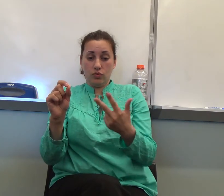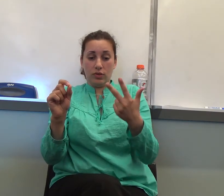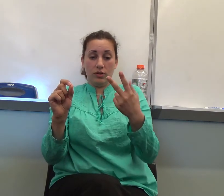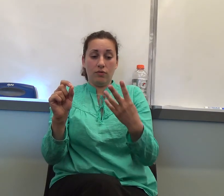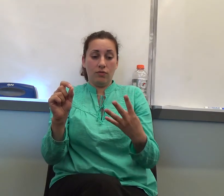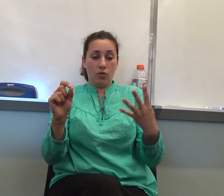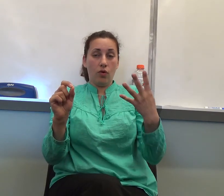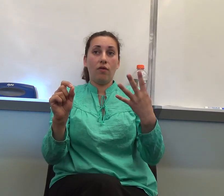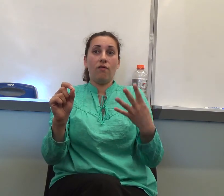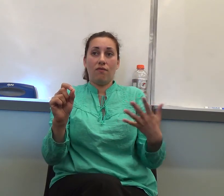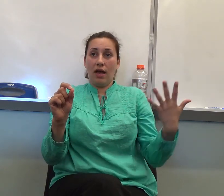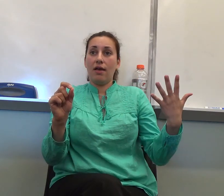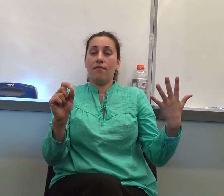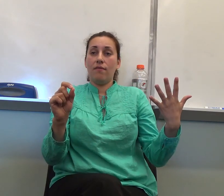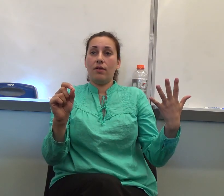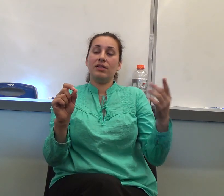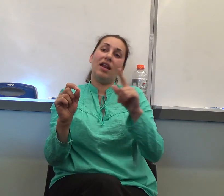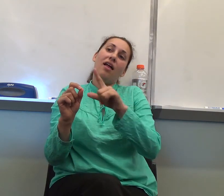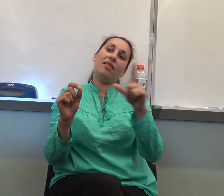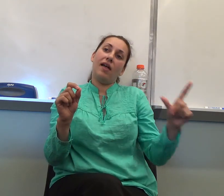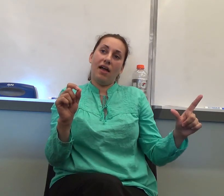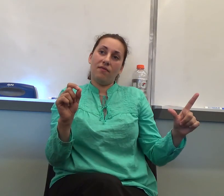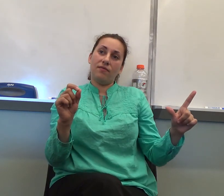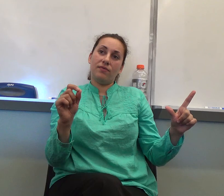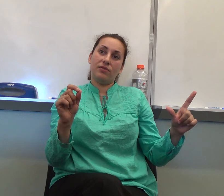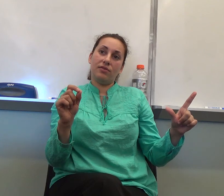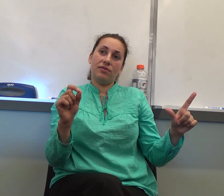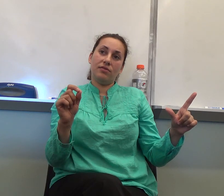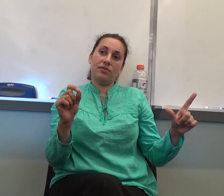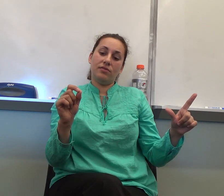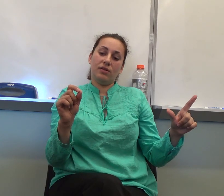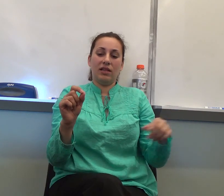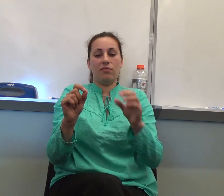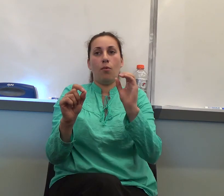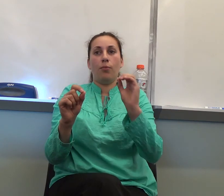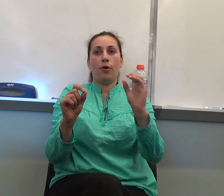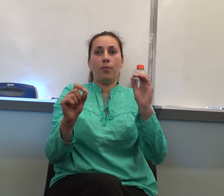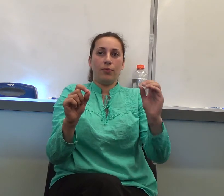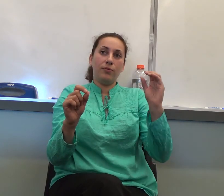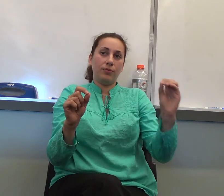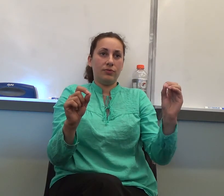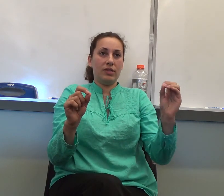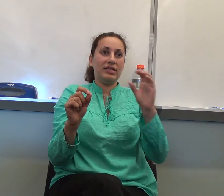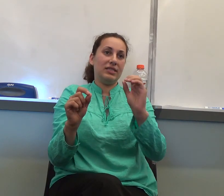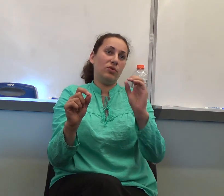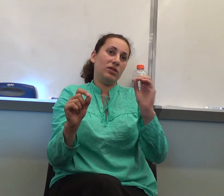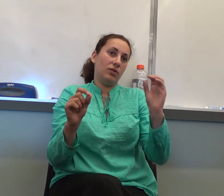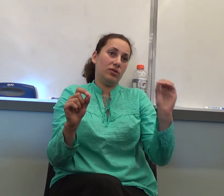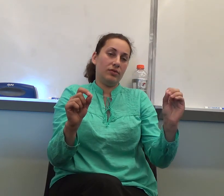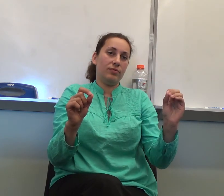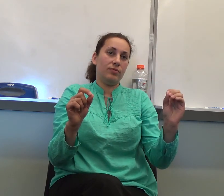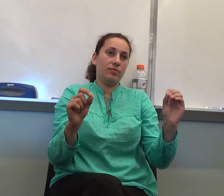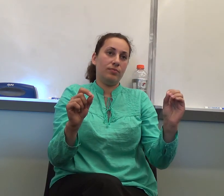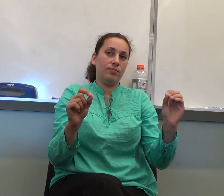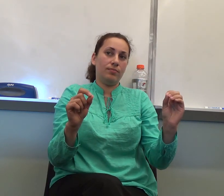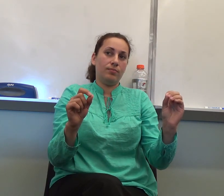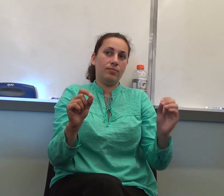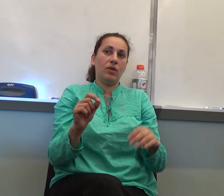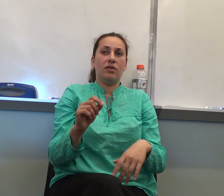4, 5. And fill in with the zeros. You can even put a leading 0 in there. So that will be the result. So